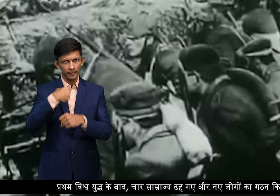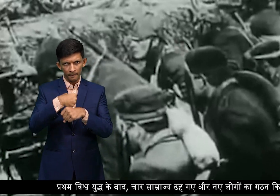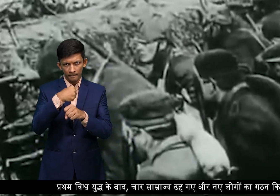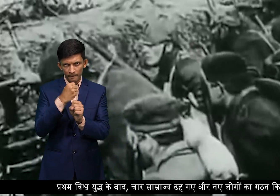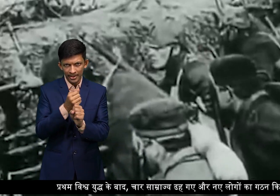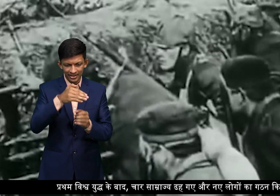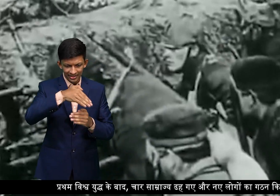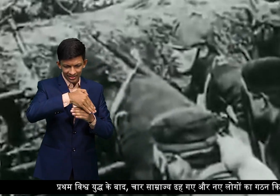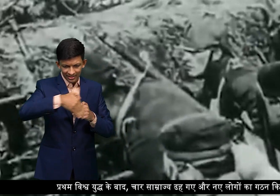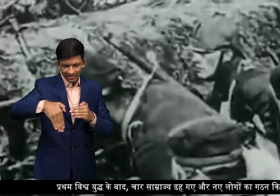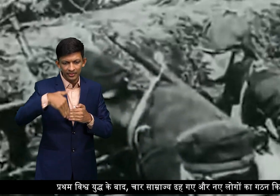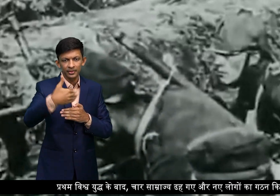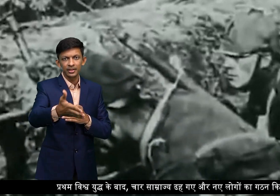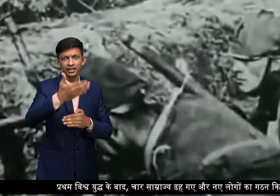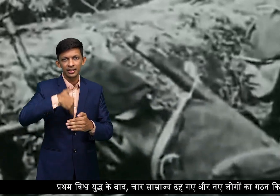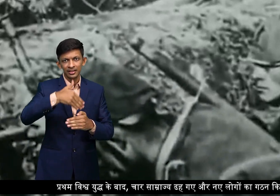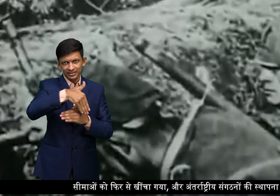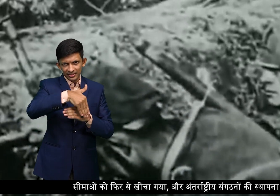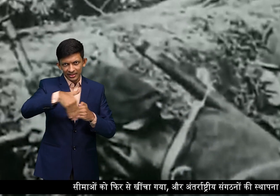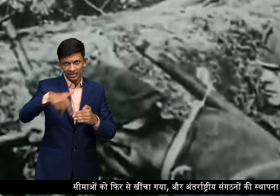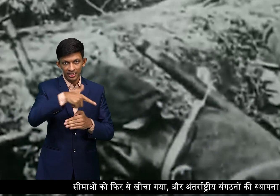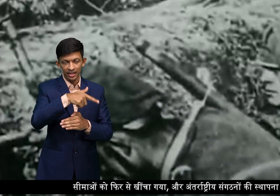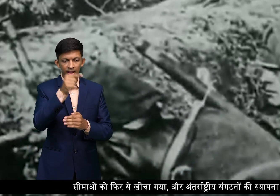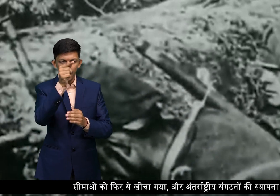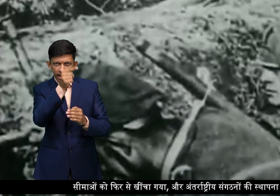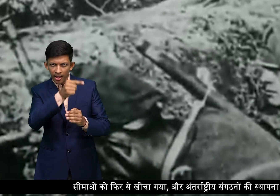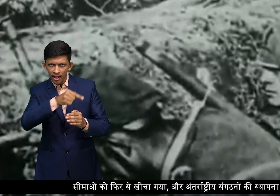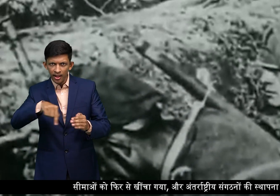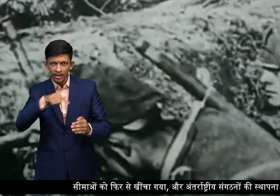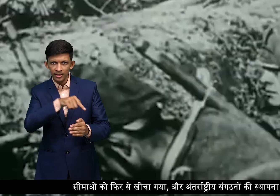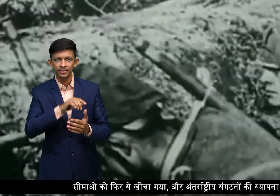formed. Boundaries were redrawn